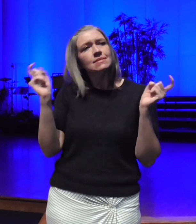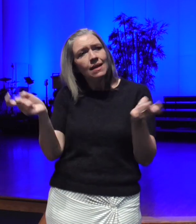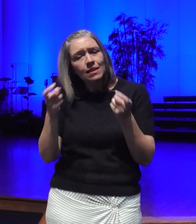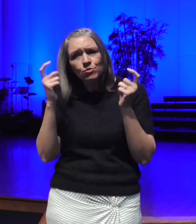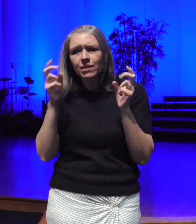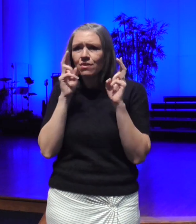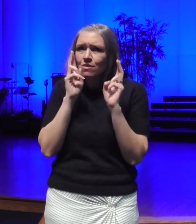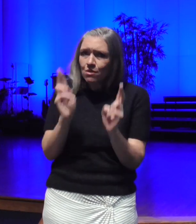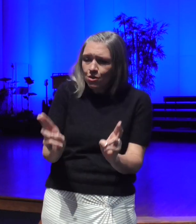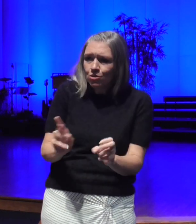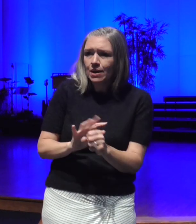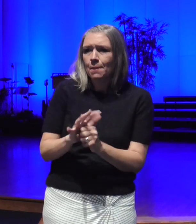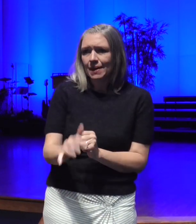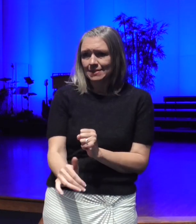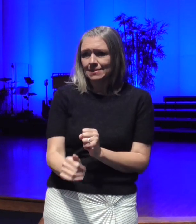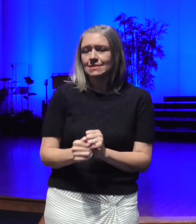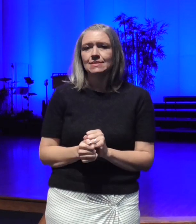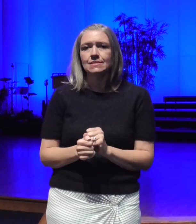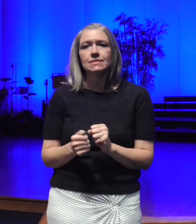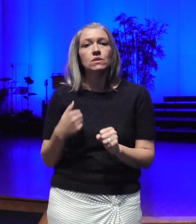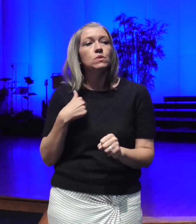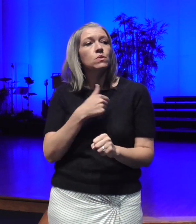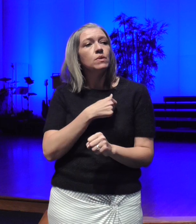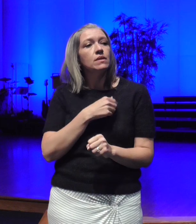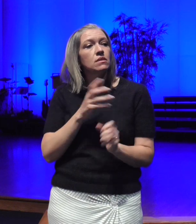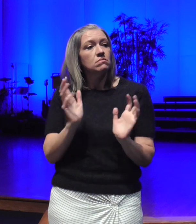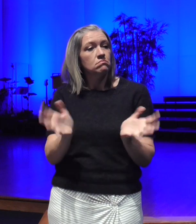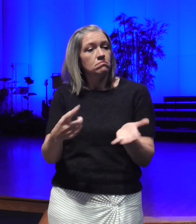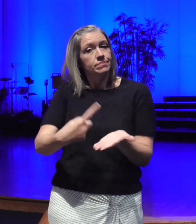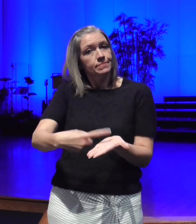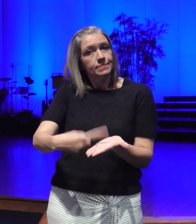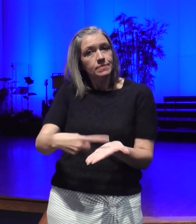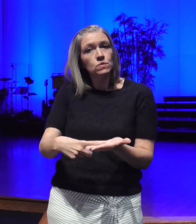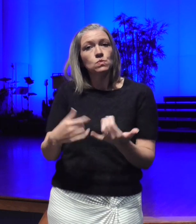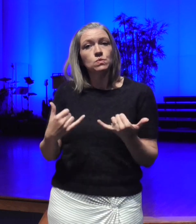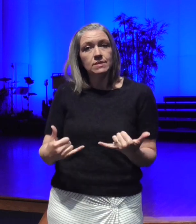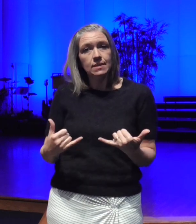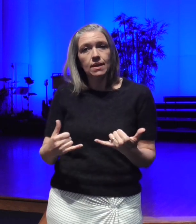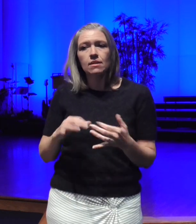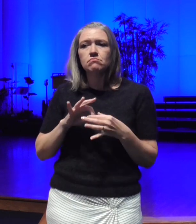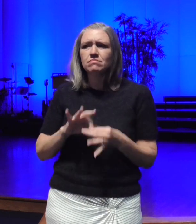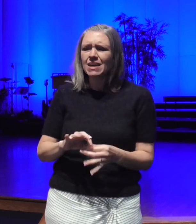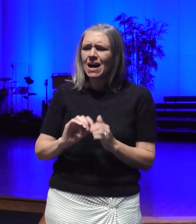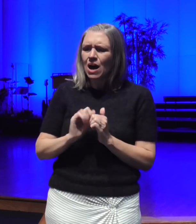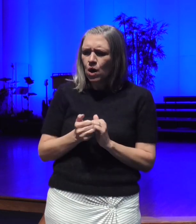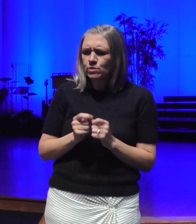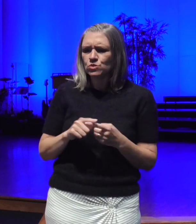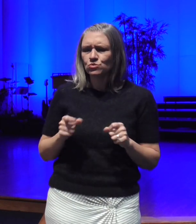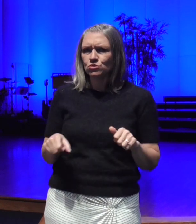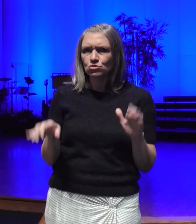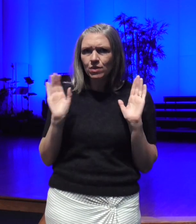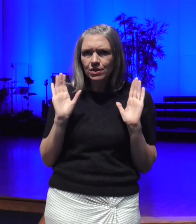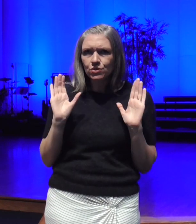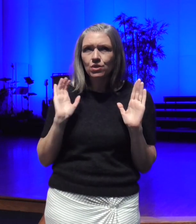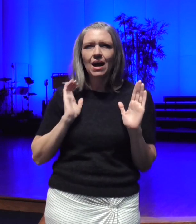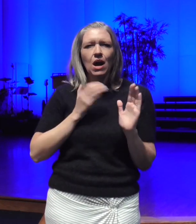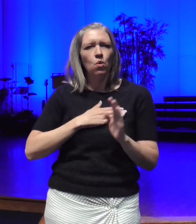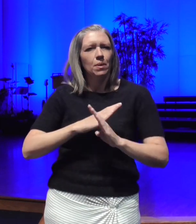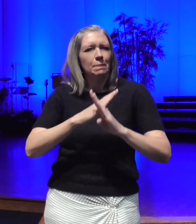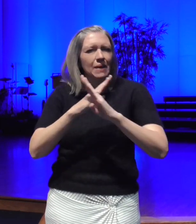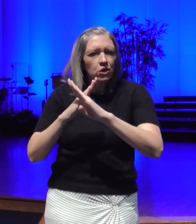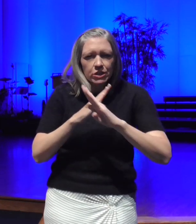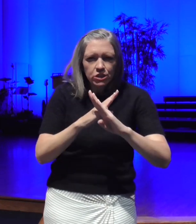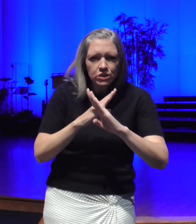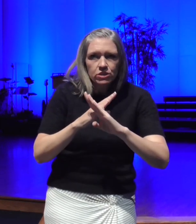celebrating and honoring abundance. We are talking today about how to surrender our barriers to